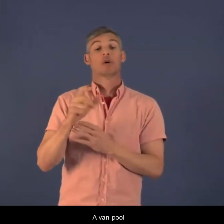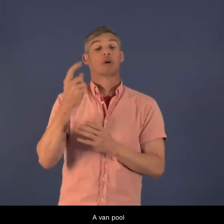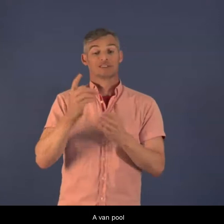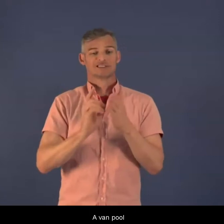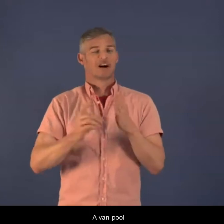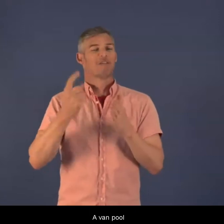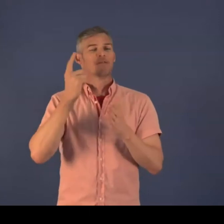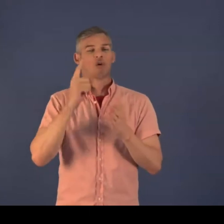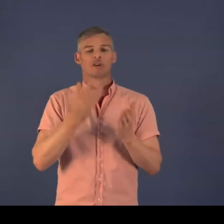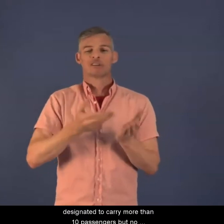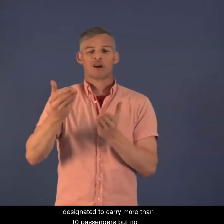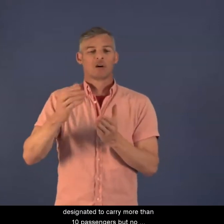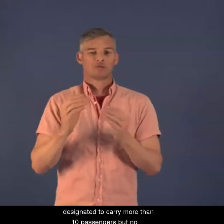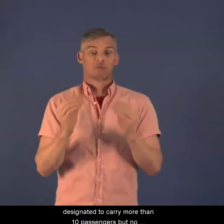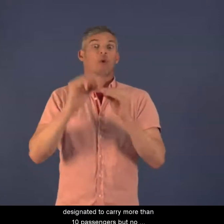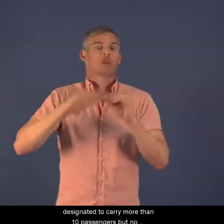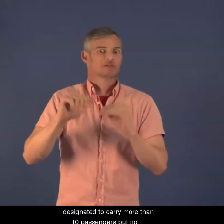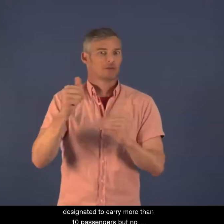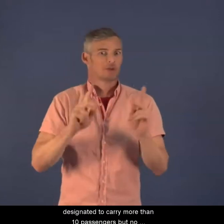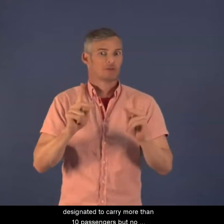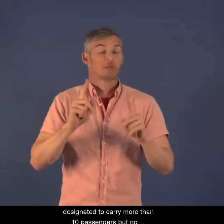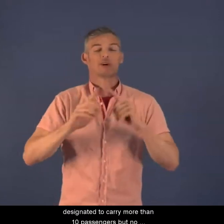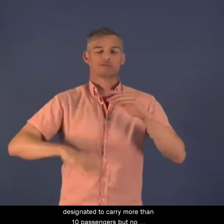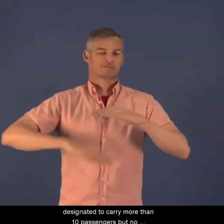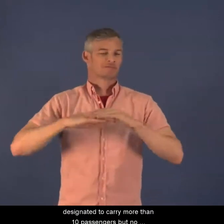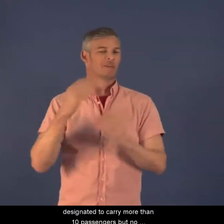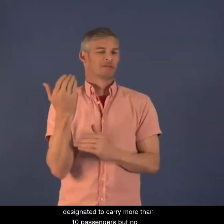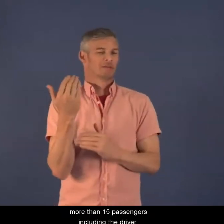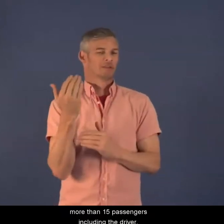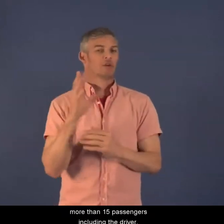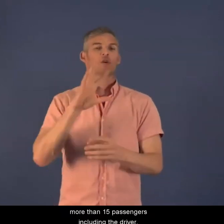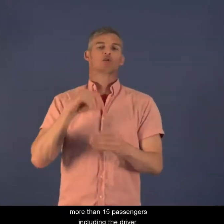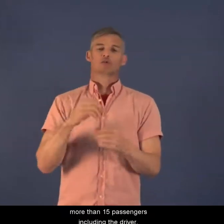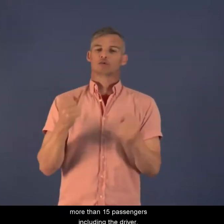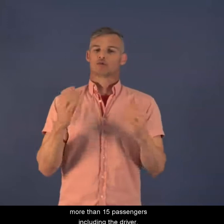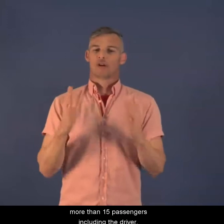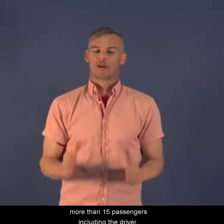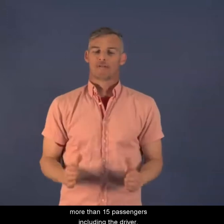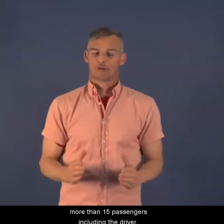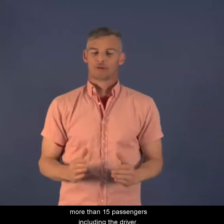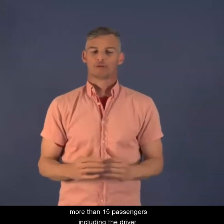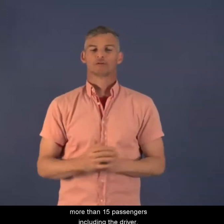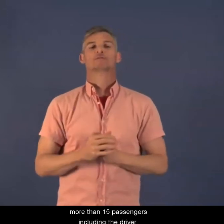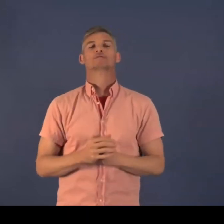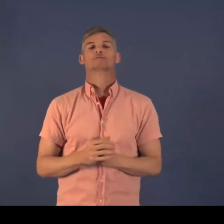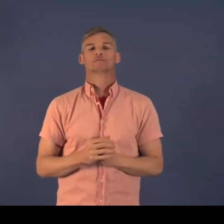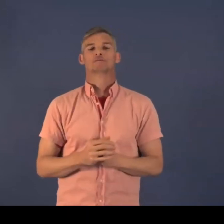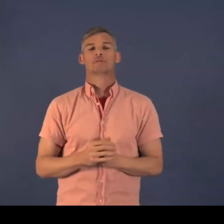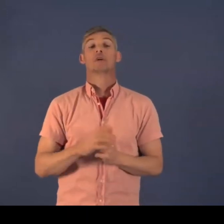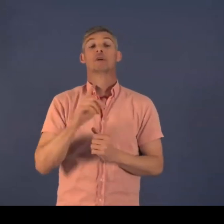van pool designated to carry more than 10 passengers but no more than 15 passengers, including the driver.